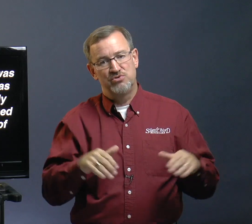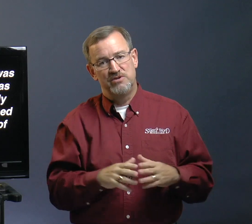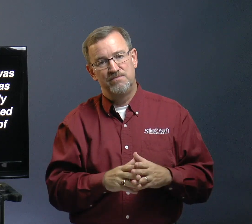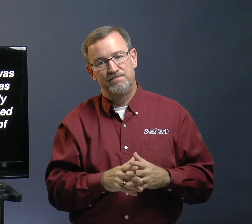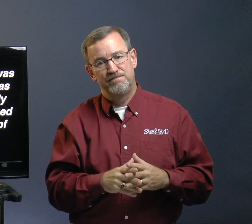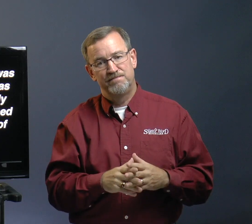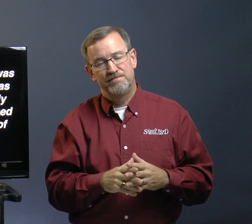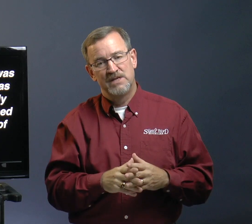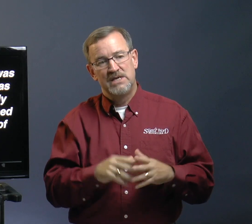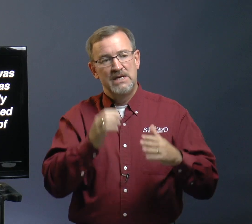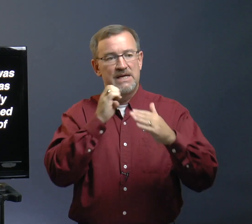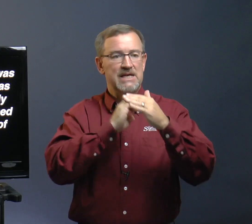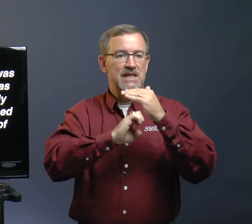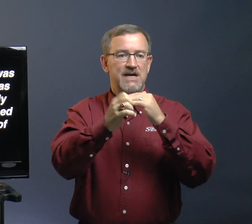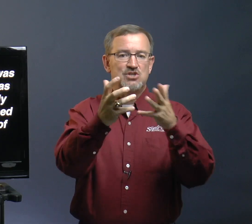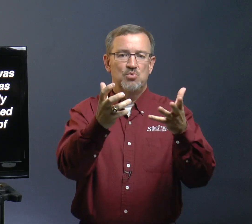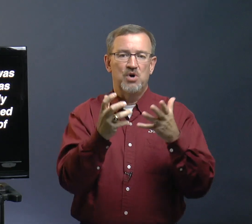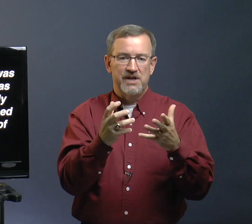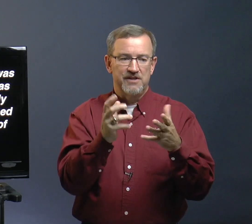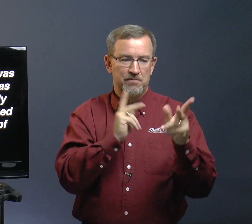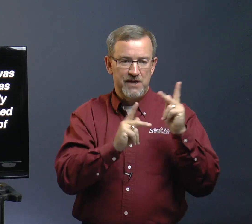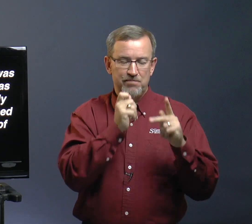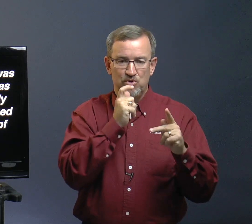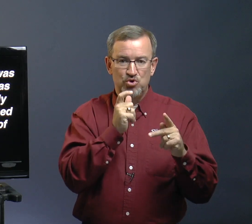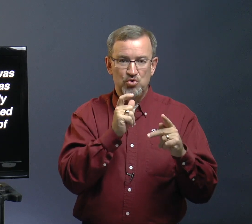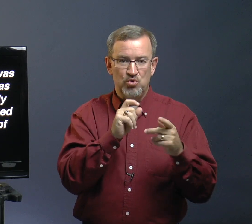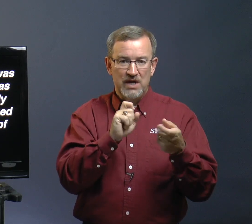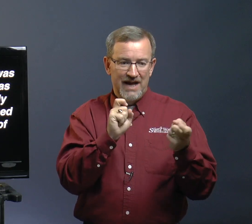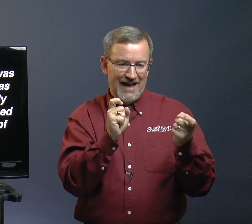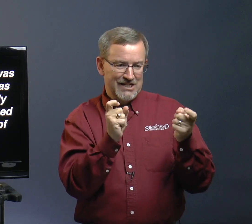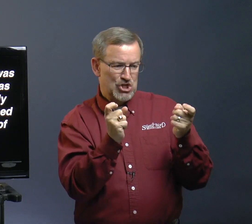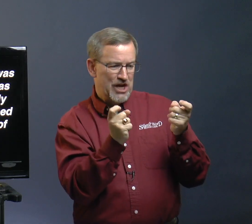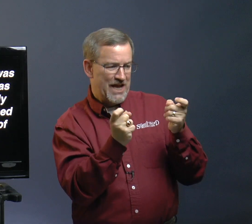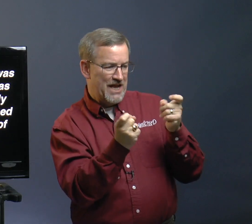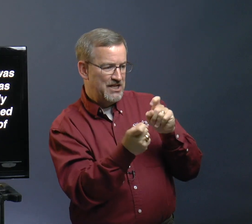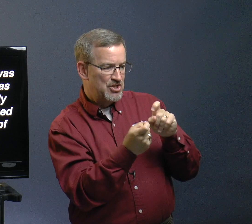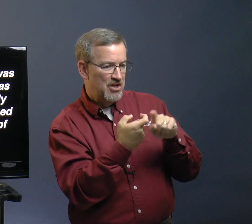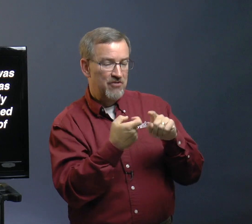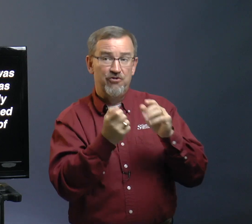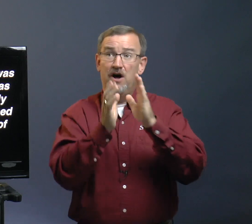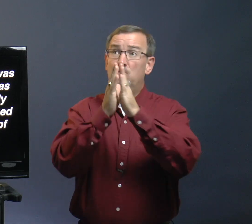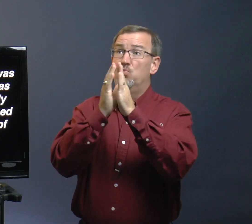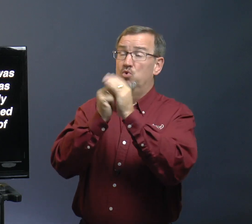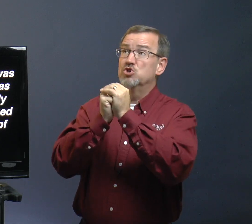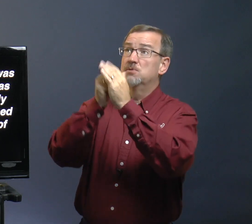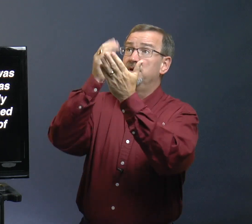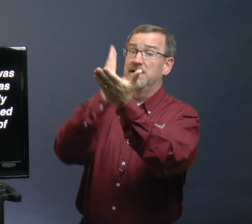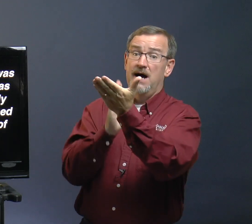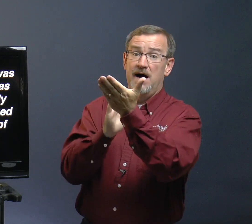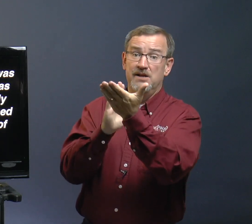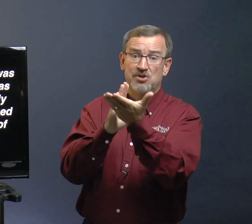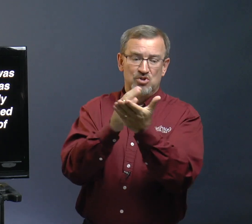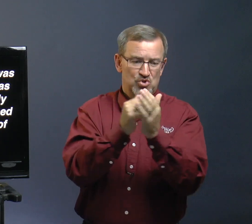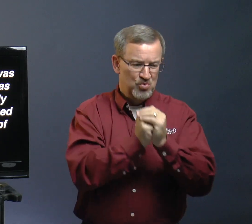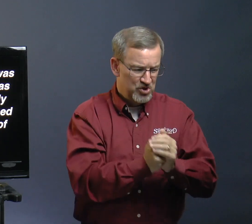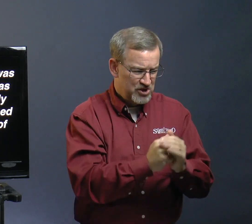children. Elijah wanted the people who had changed from worshiping God to